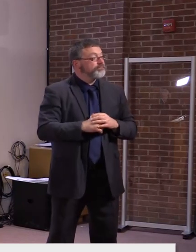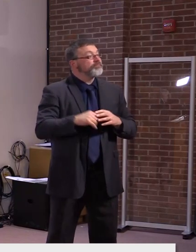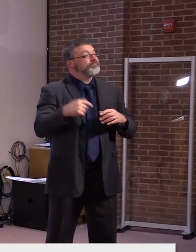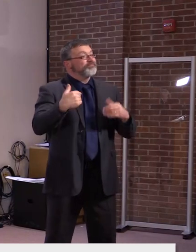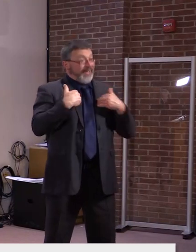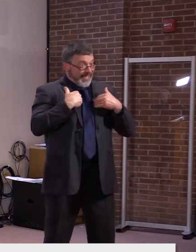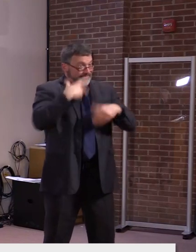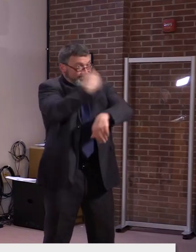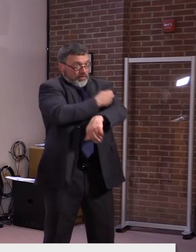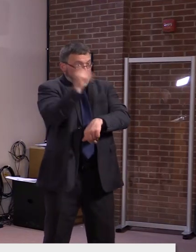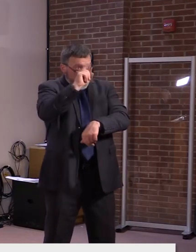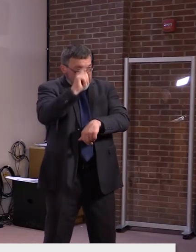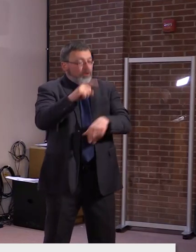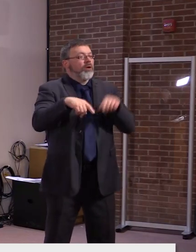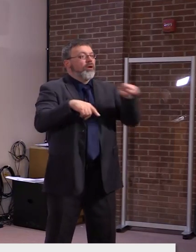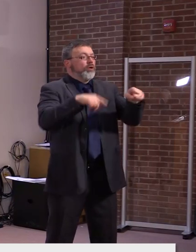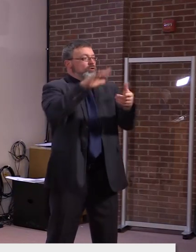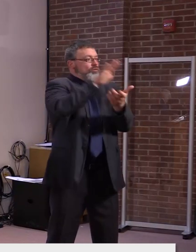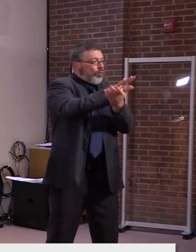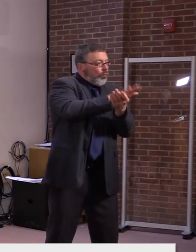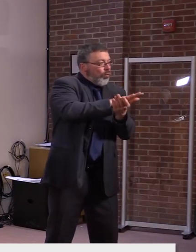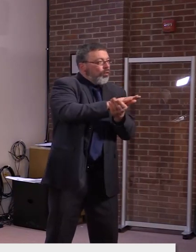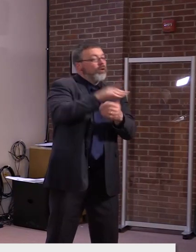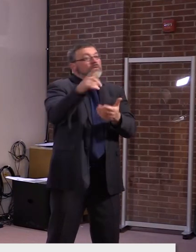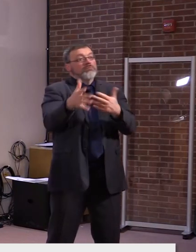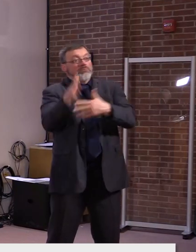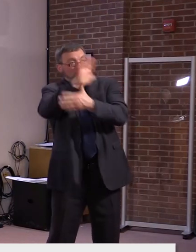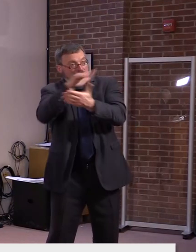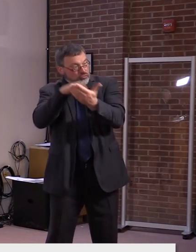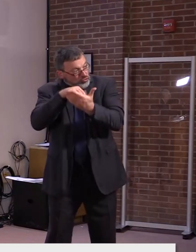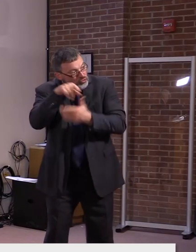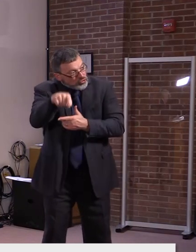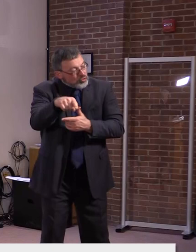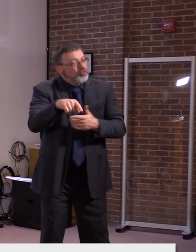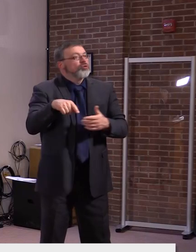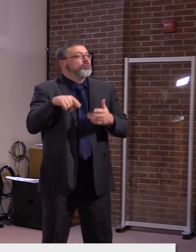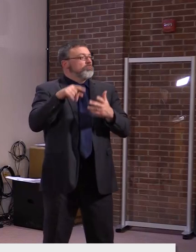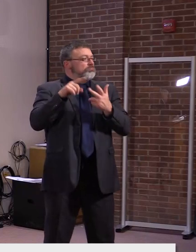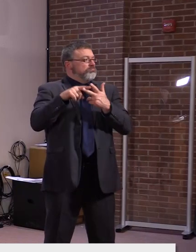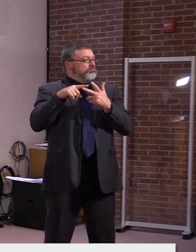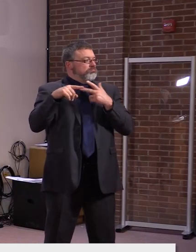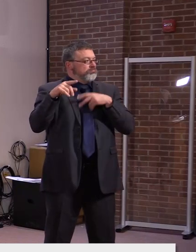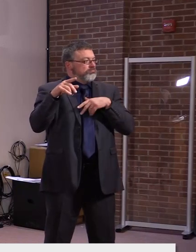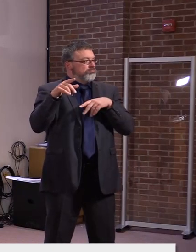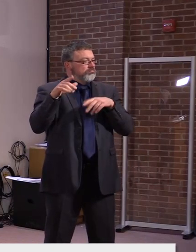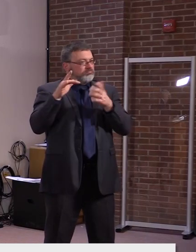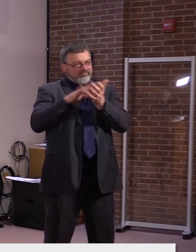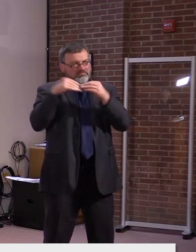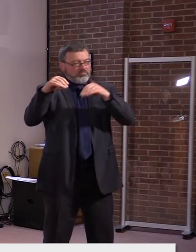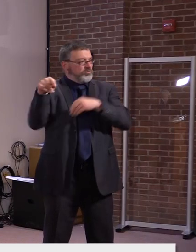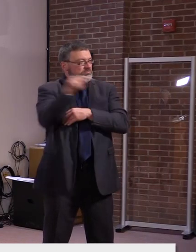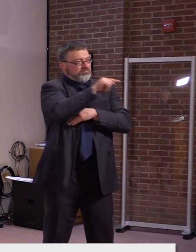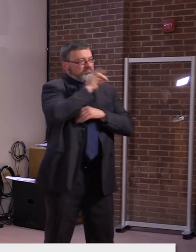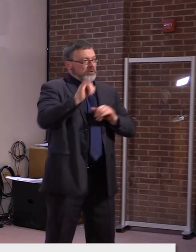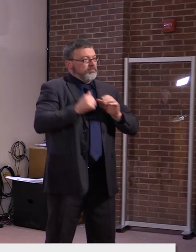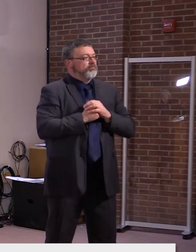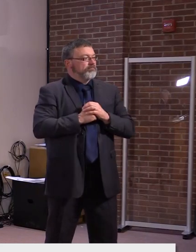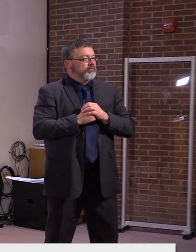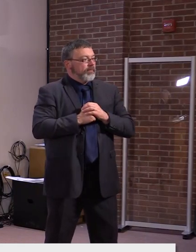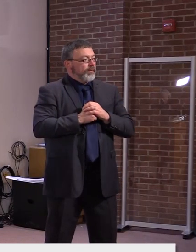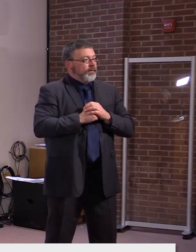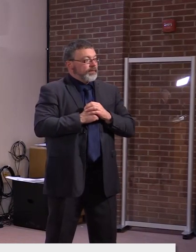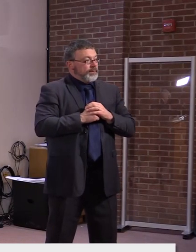other state-run sites. Now, turning to our network of healthcare providers, I'd like to repeat something I said last week.